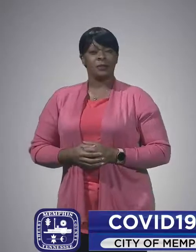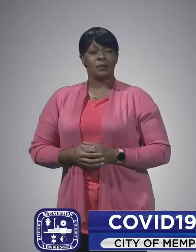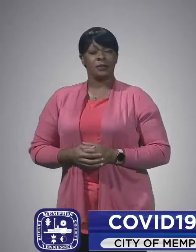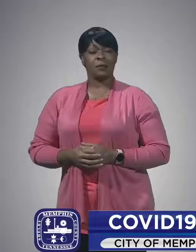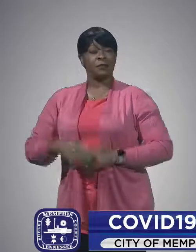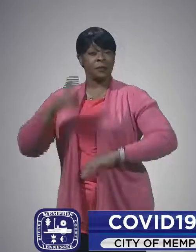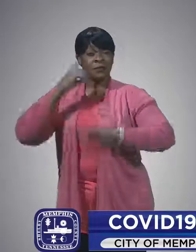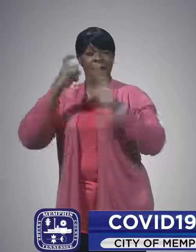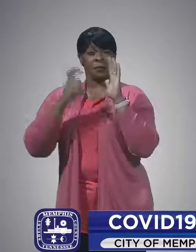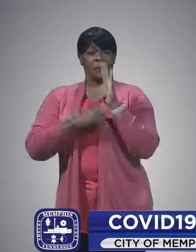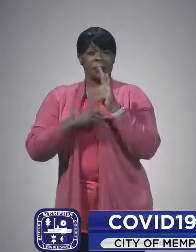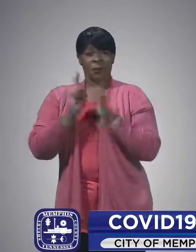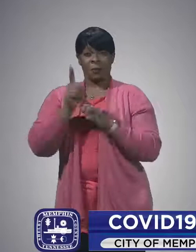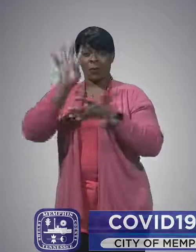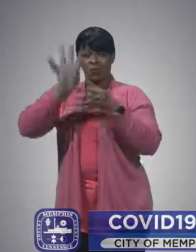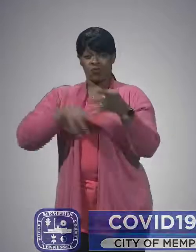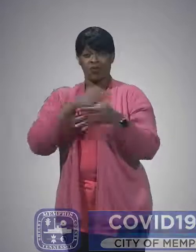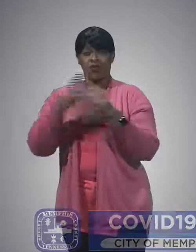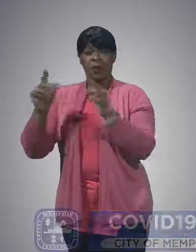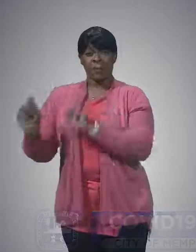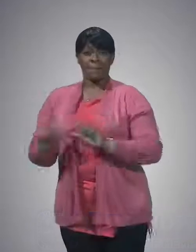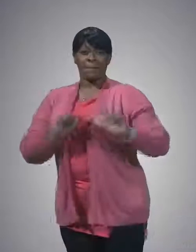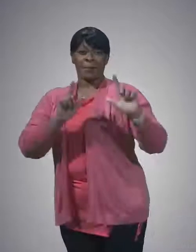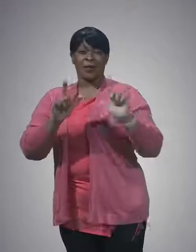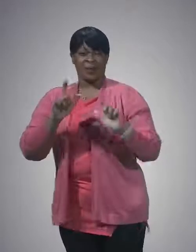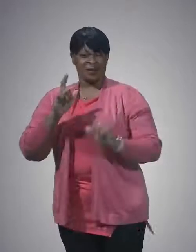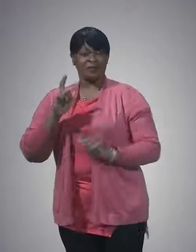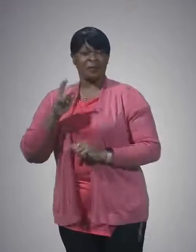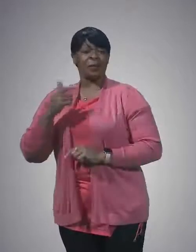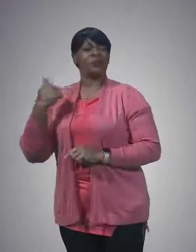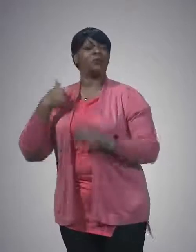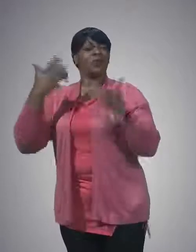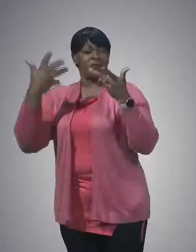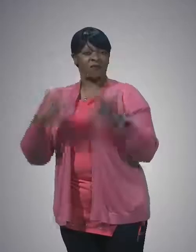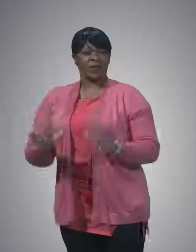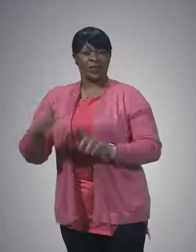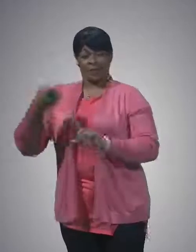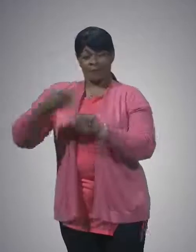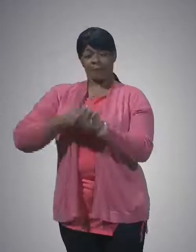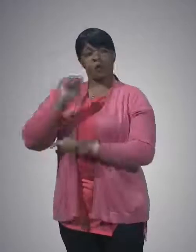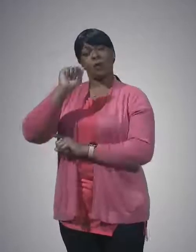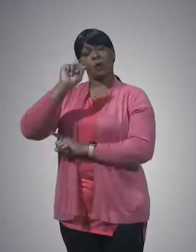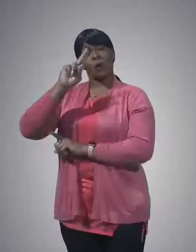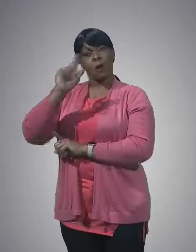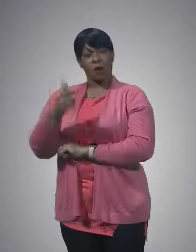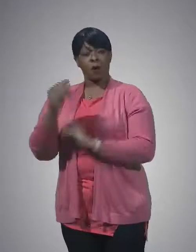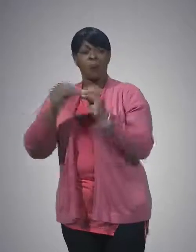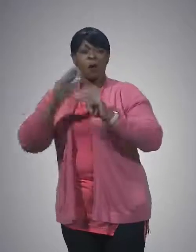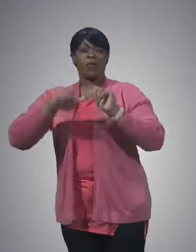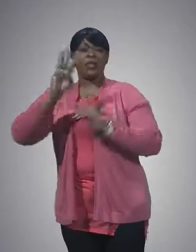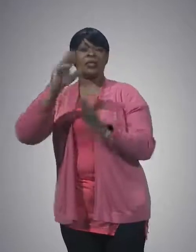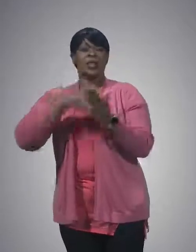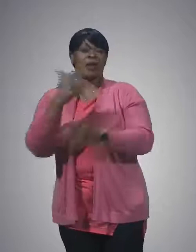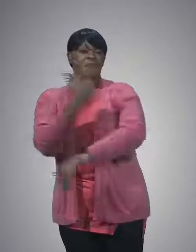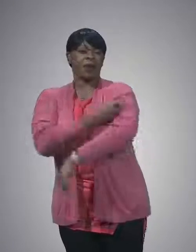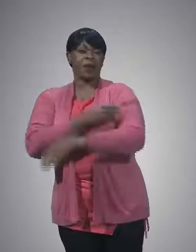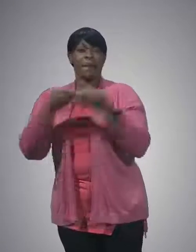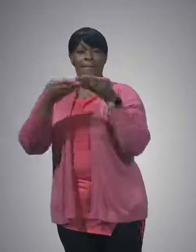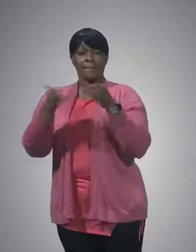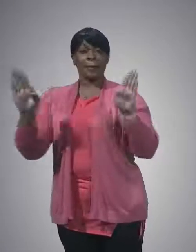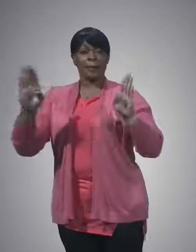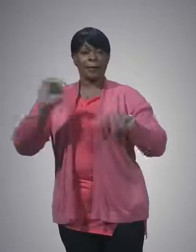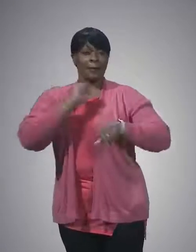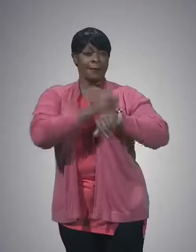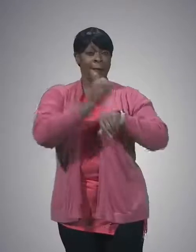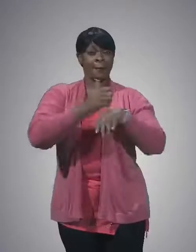You'll see just a minute the graphic for vaccinations. We have done in the month of August more than 6,000 vaccinations at our public